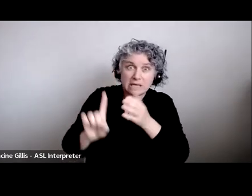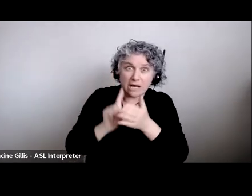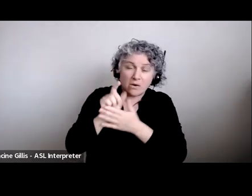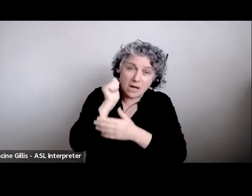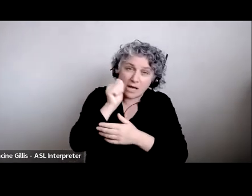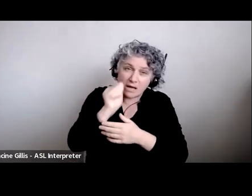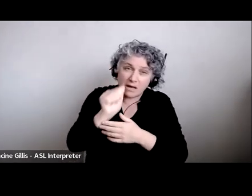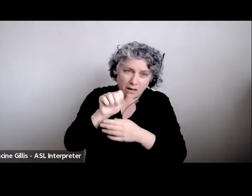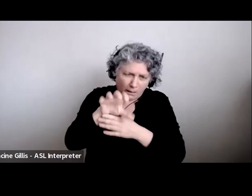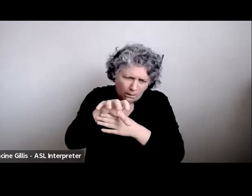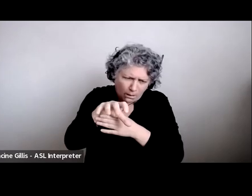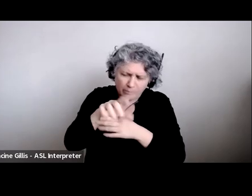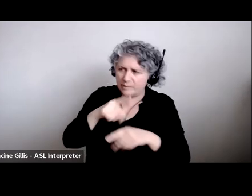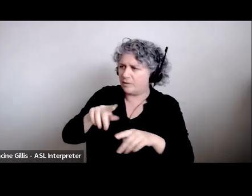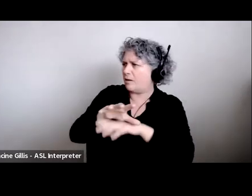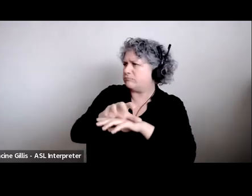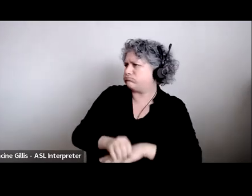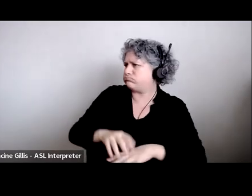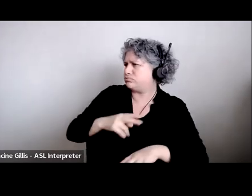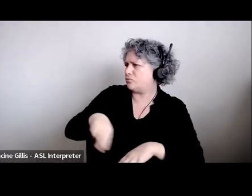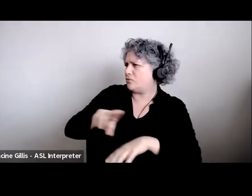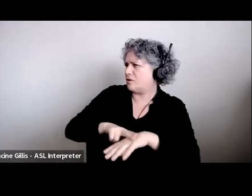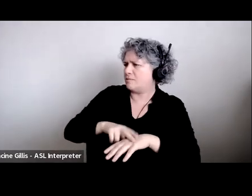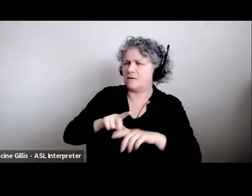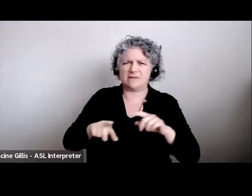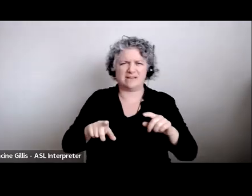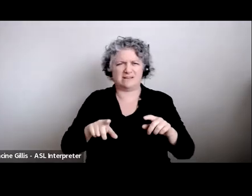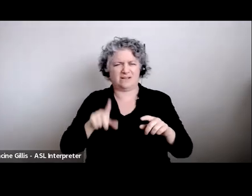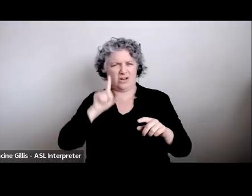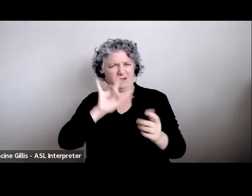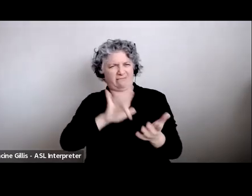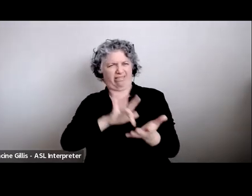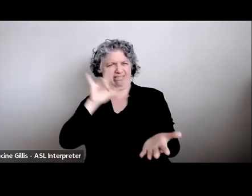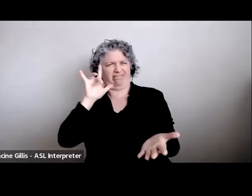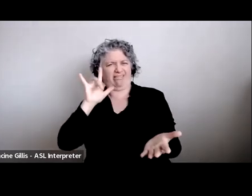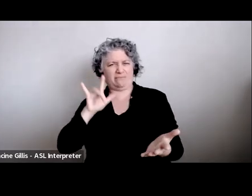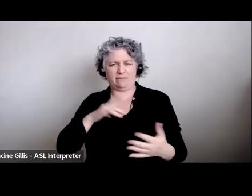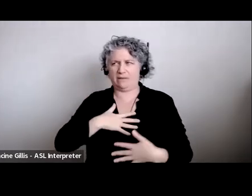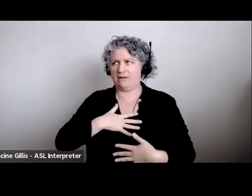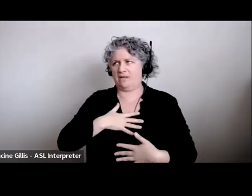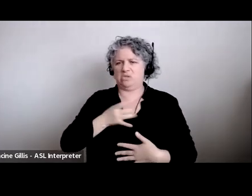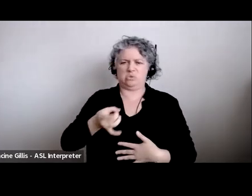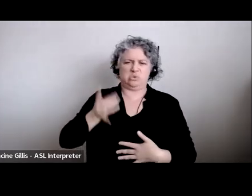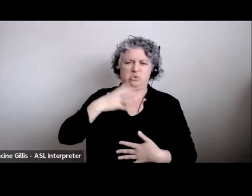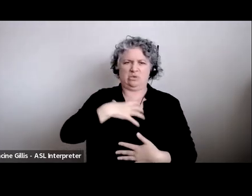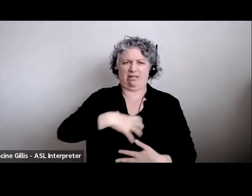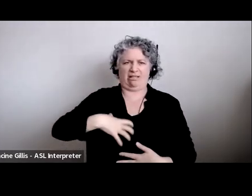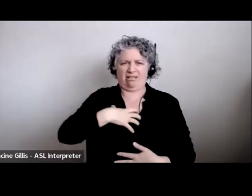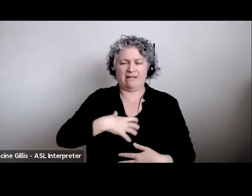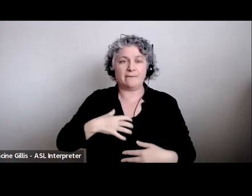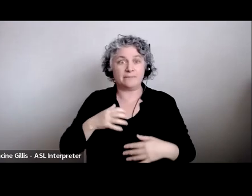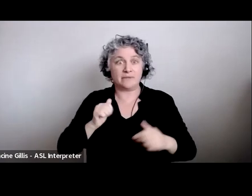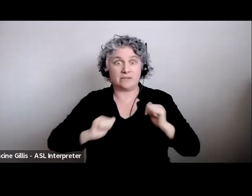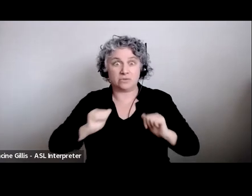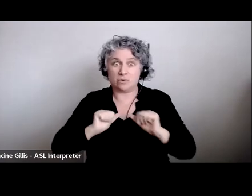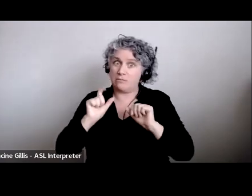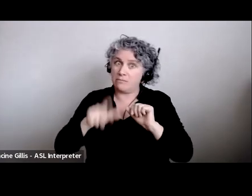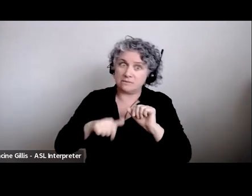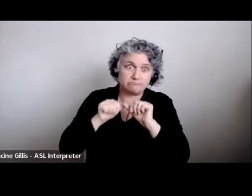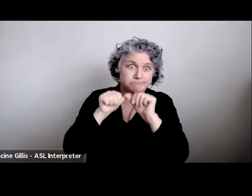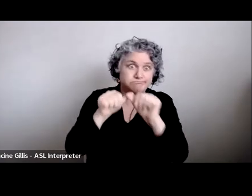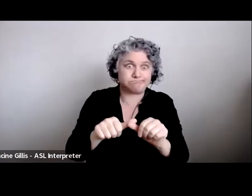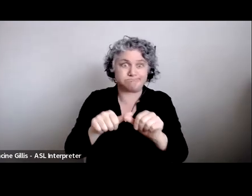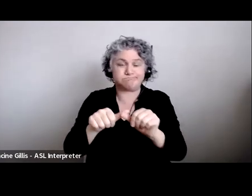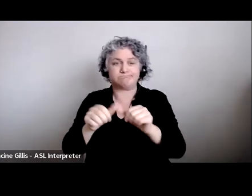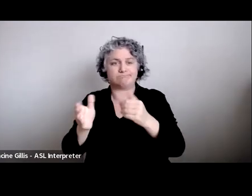almost abusive, that people have to work these terrible shifts. And it's all, the show must go on at any cost. And people